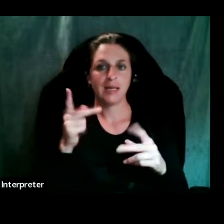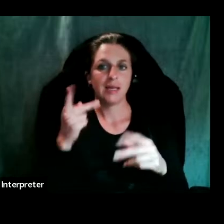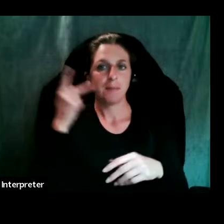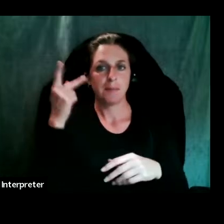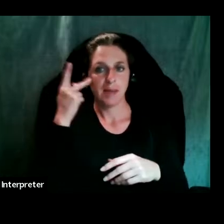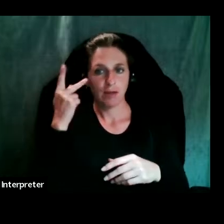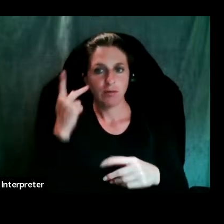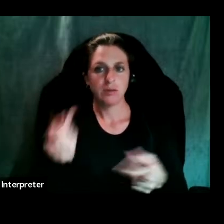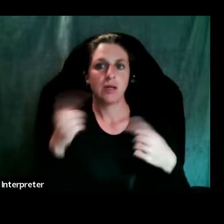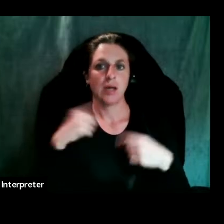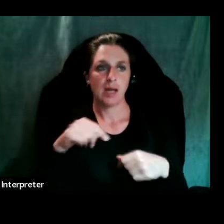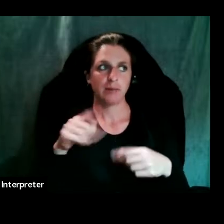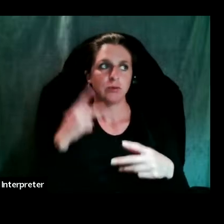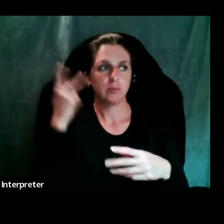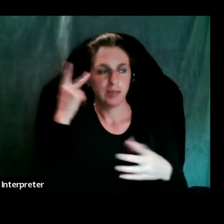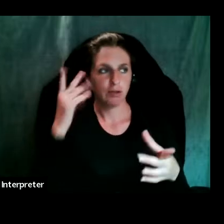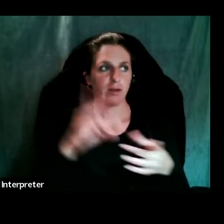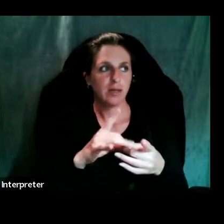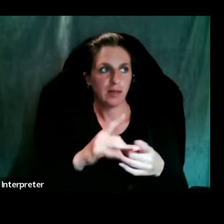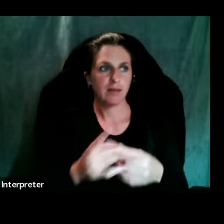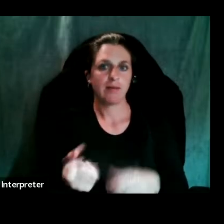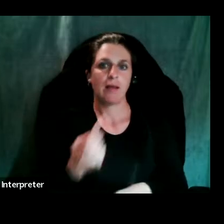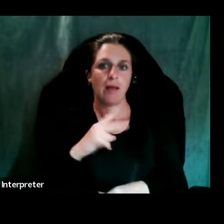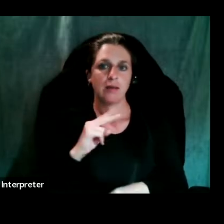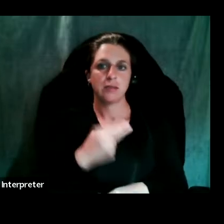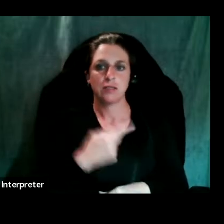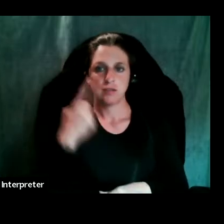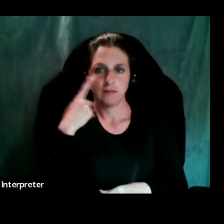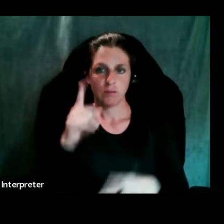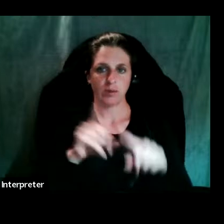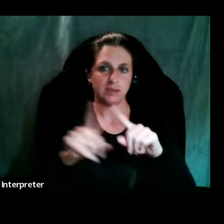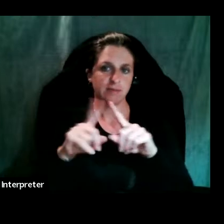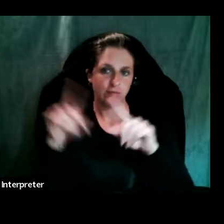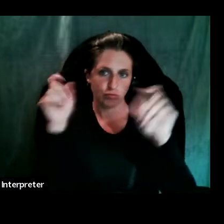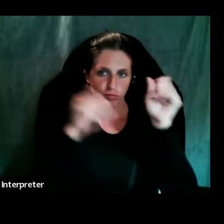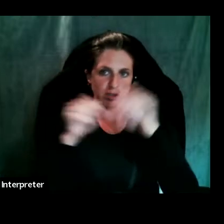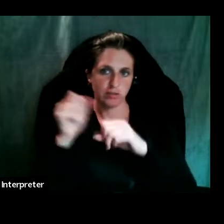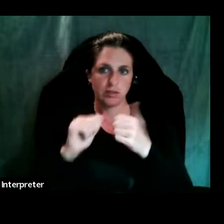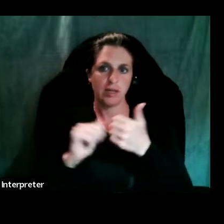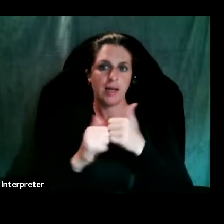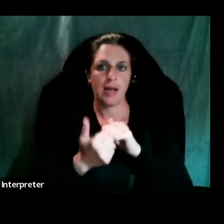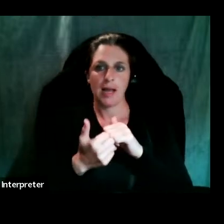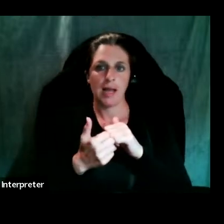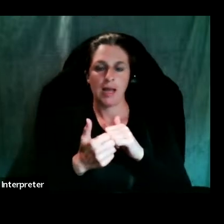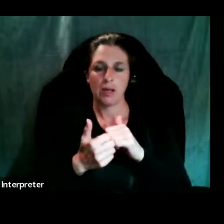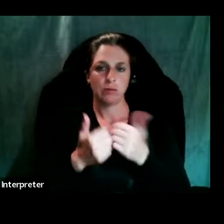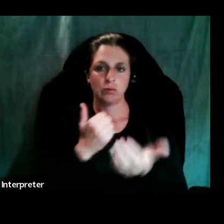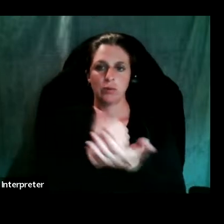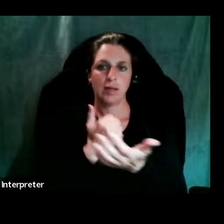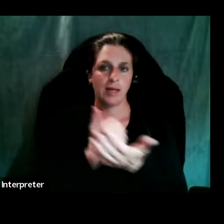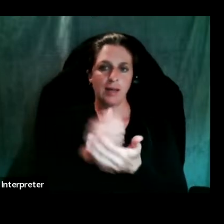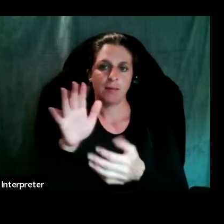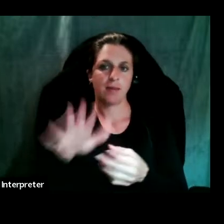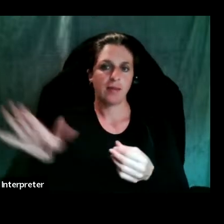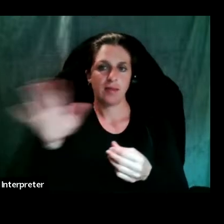Parent Connect. They ask us for strategies on how to help their kids